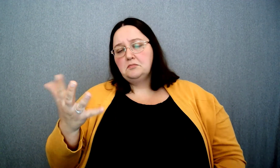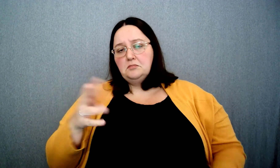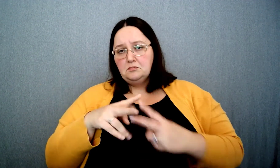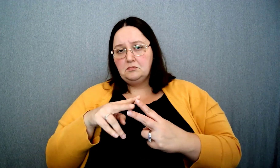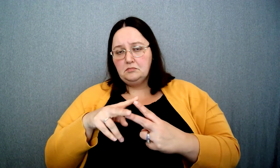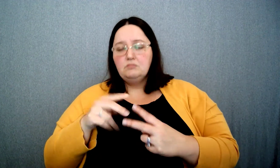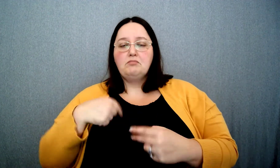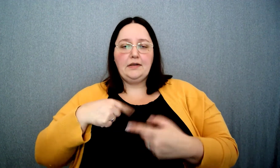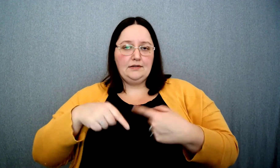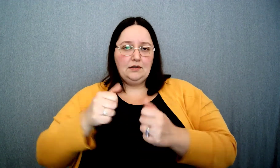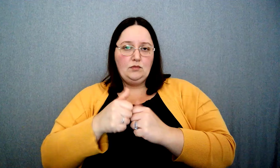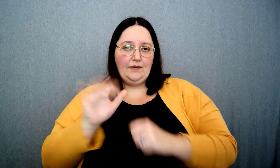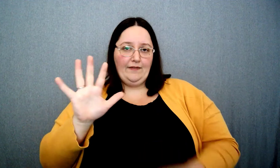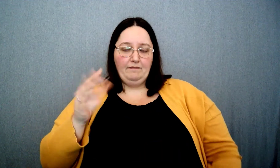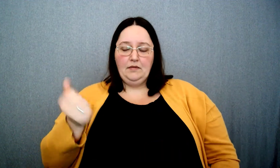5.